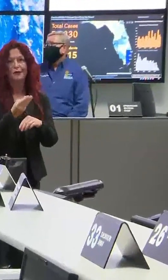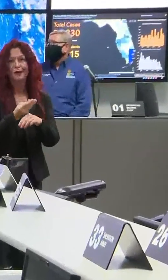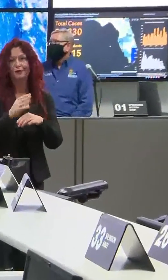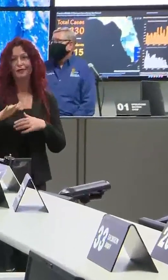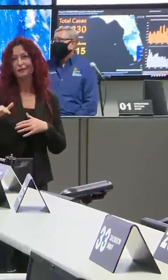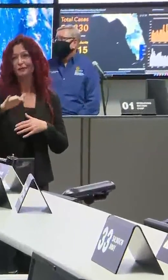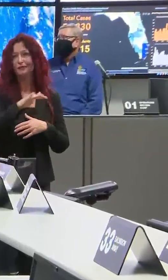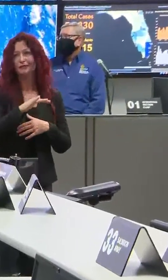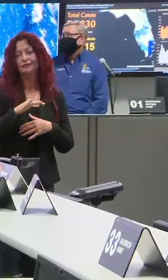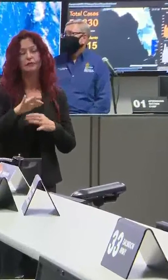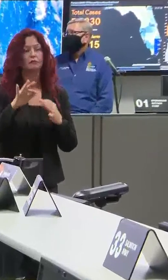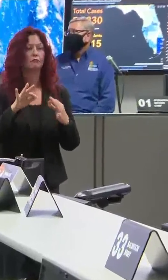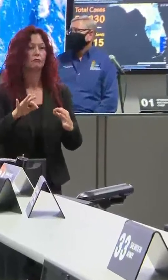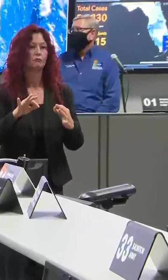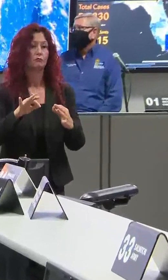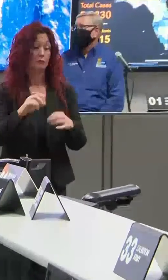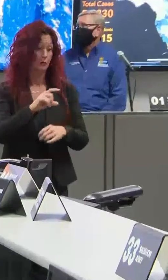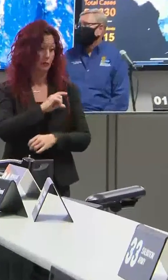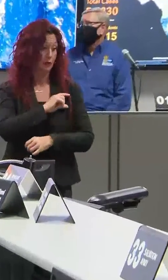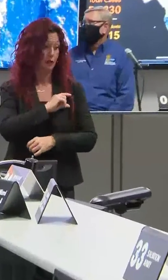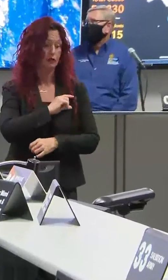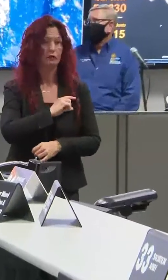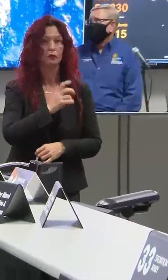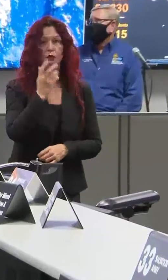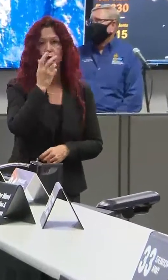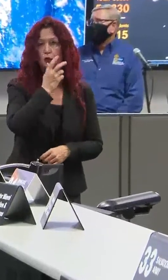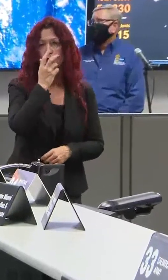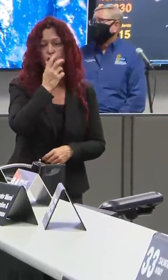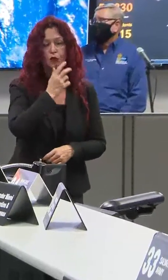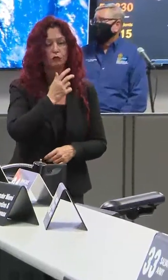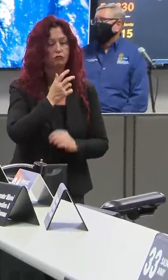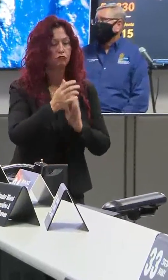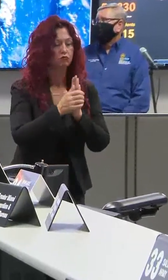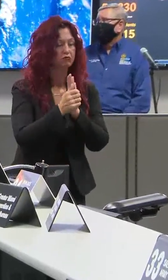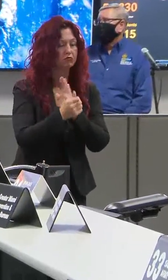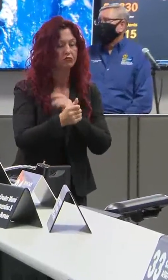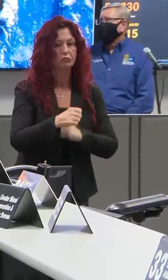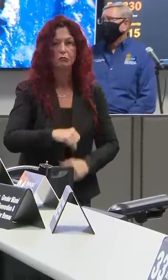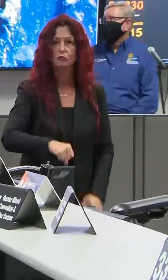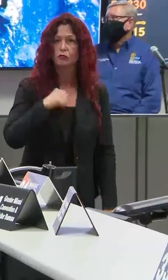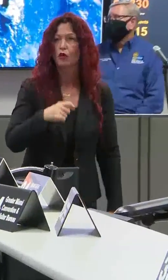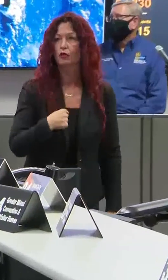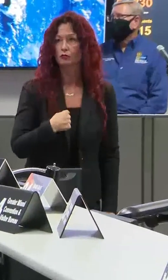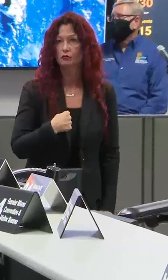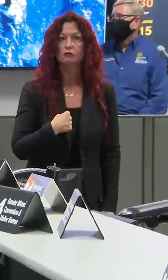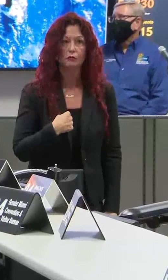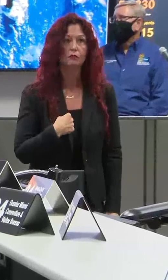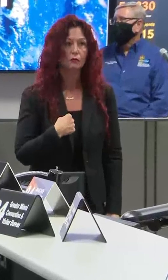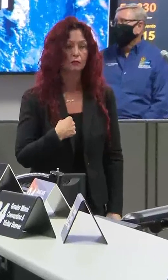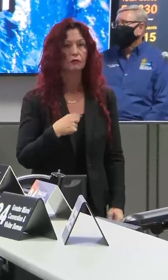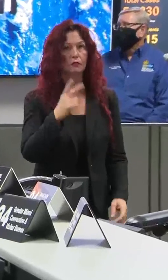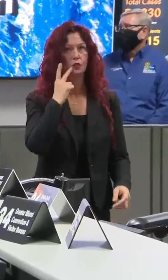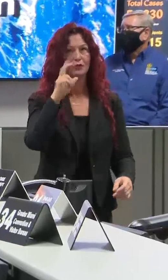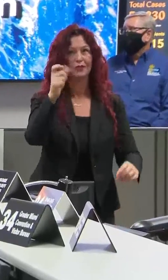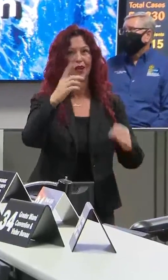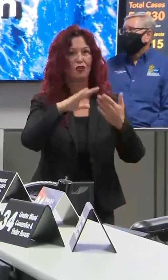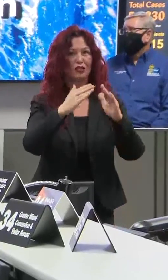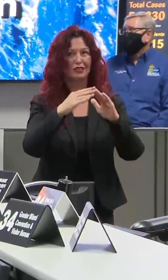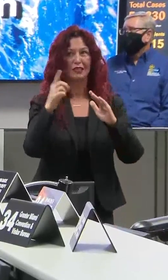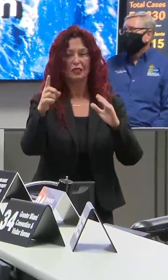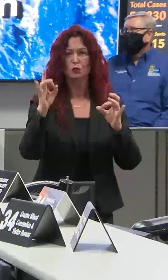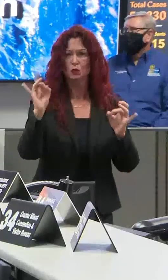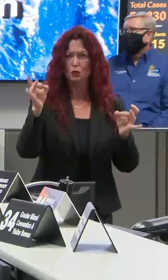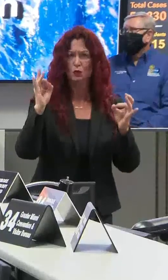of the Miami-Dade Police Department. We, unlike other cities around the nation, the damage here was relatively